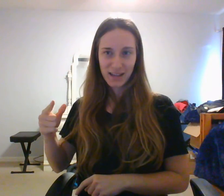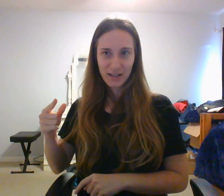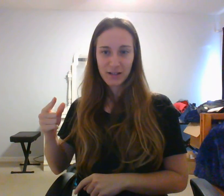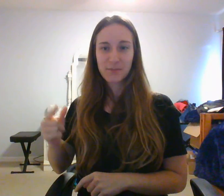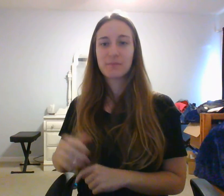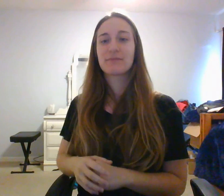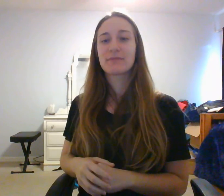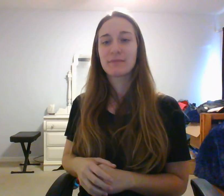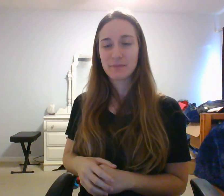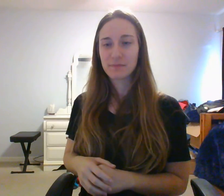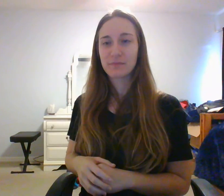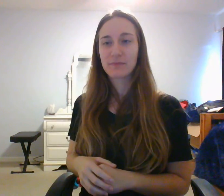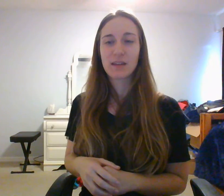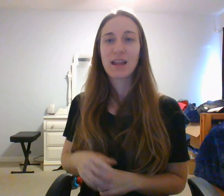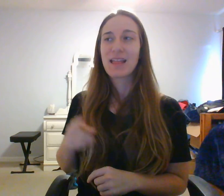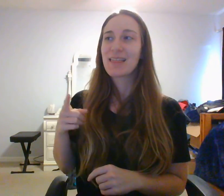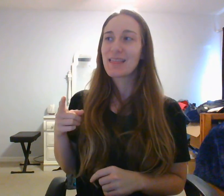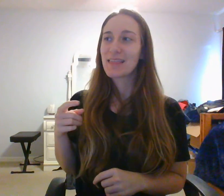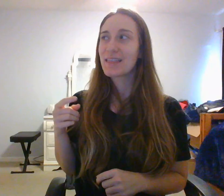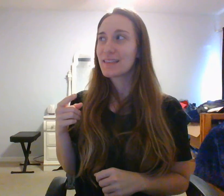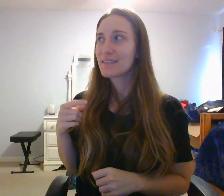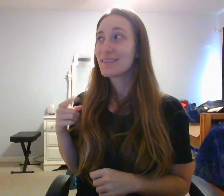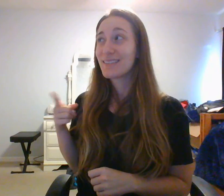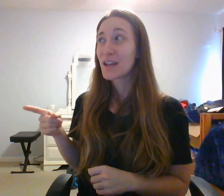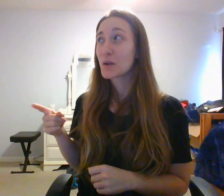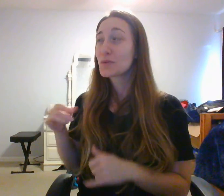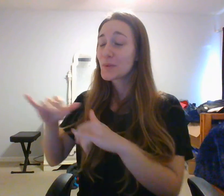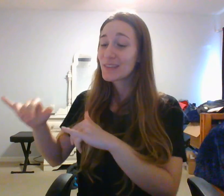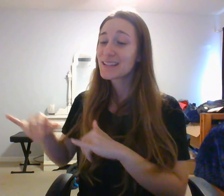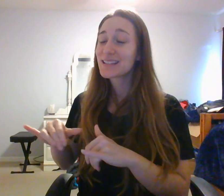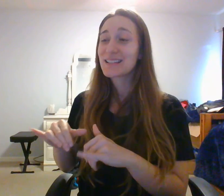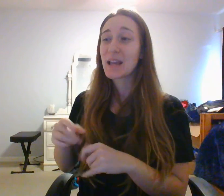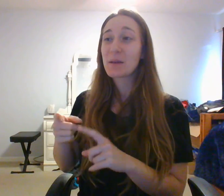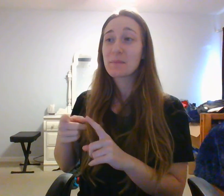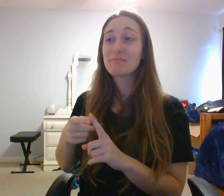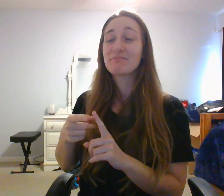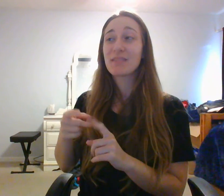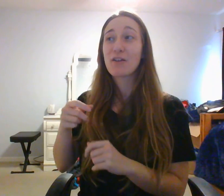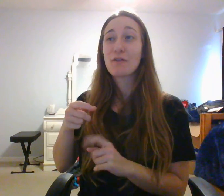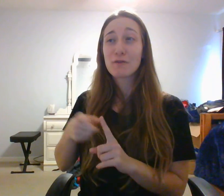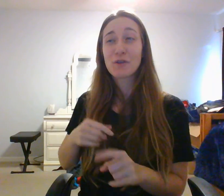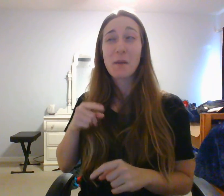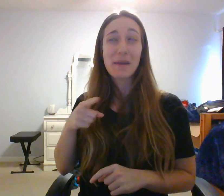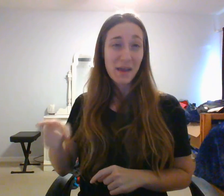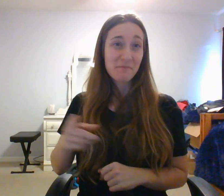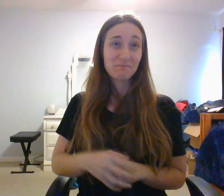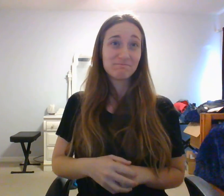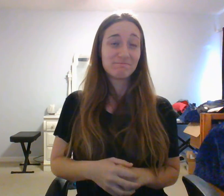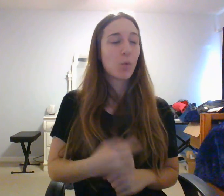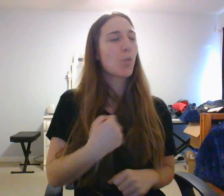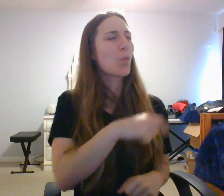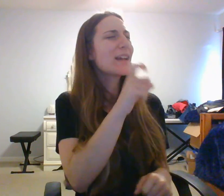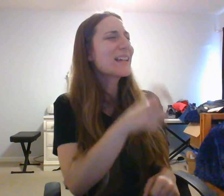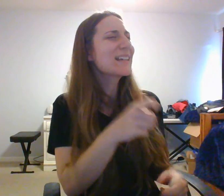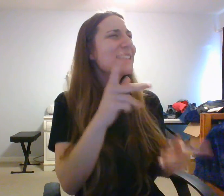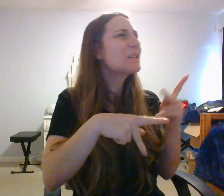wealth opportunities very much in the same way that he was trying to do it. We need people to lead, to get up front